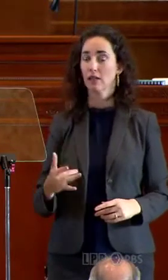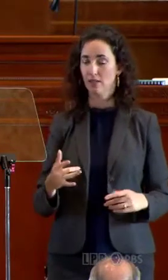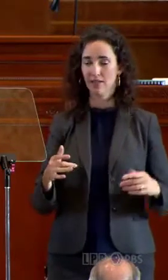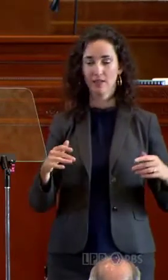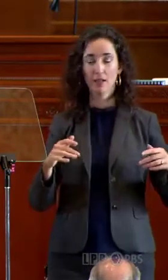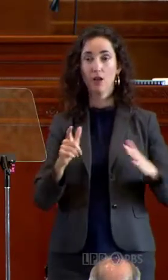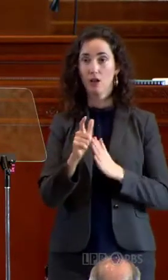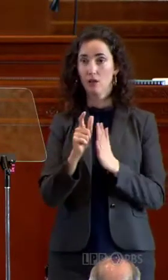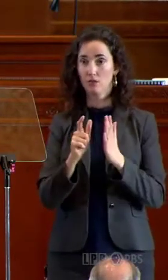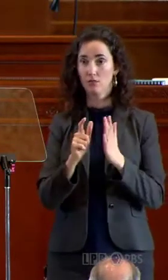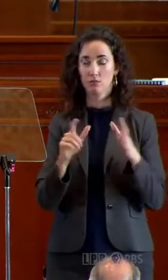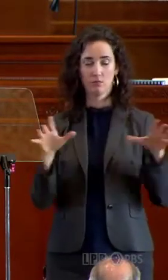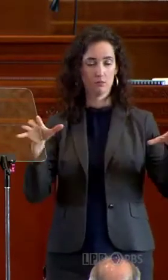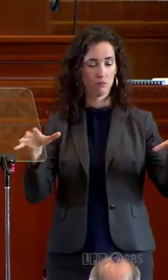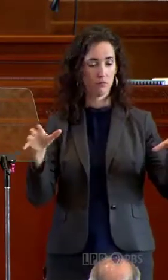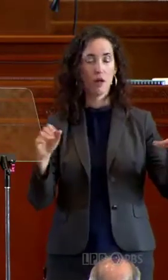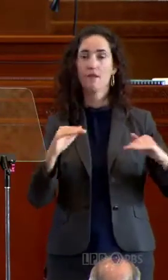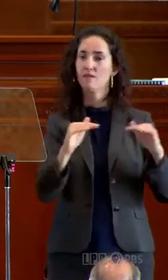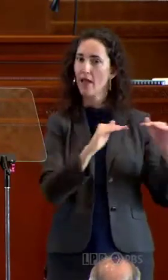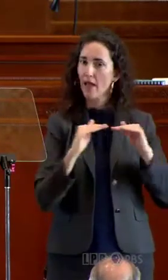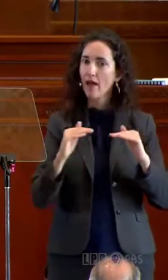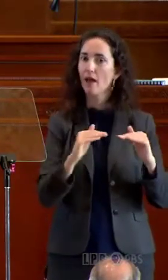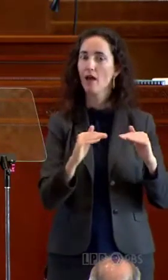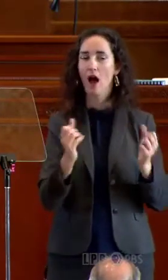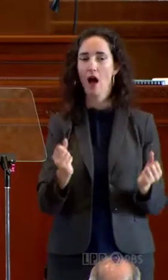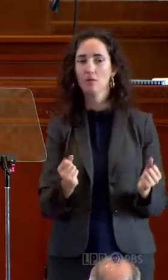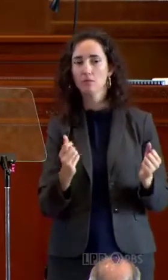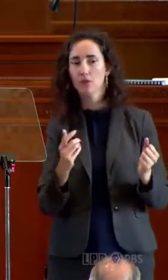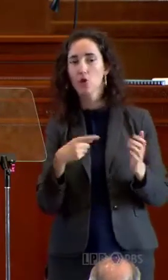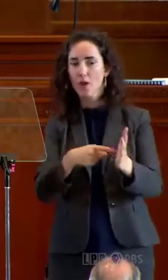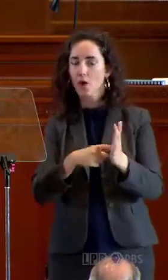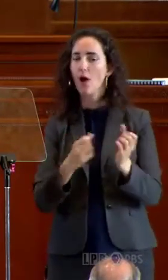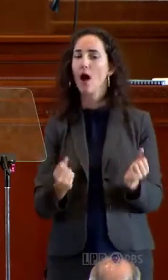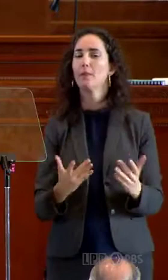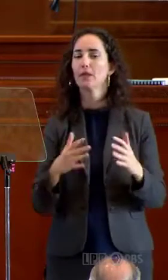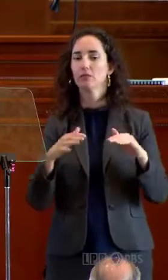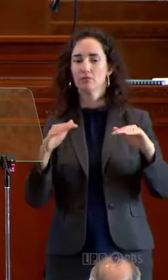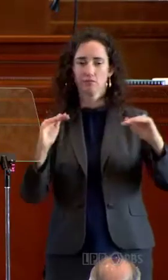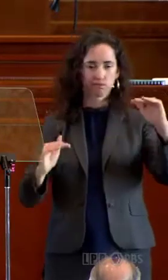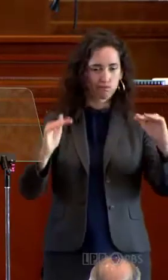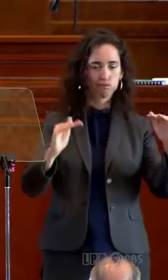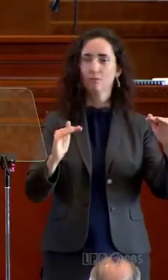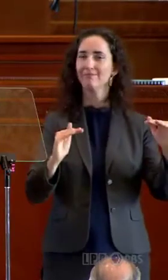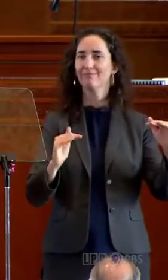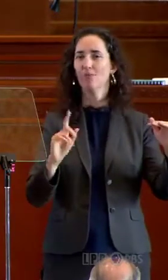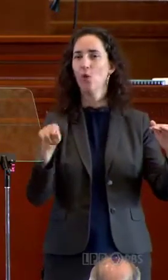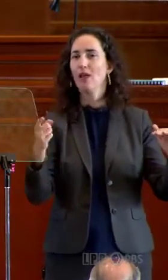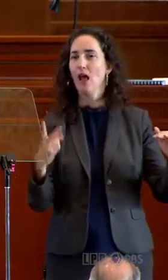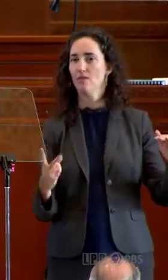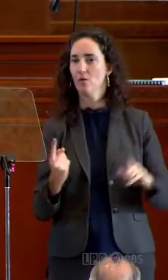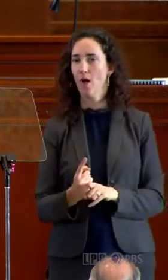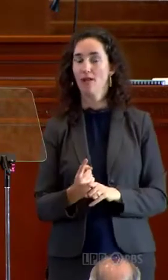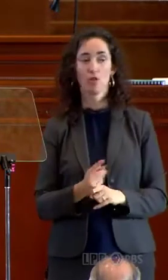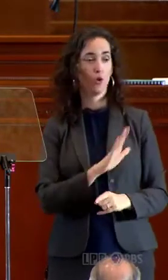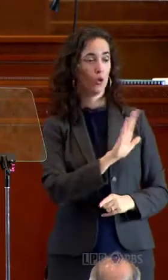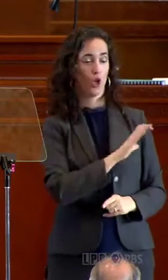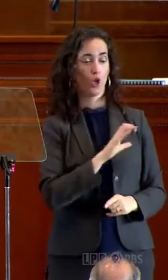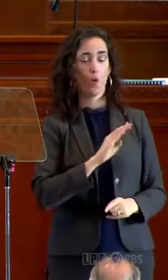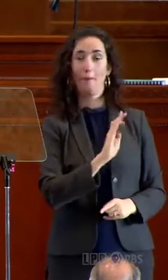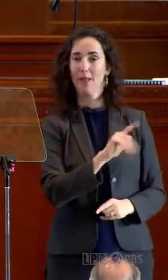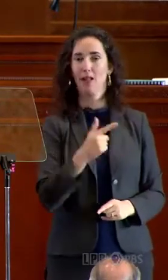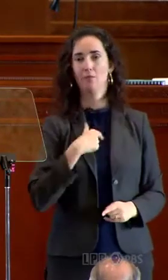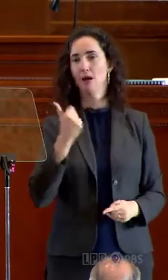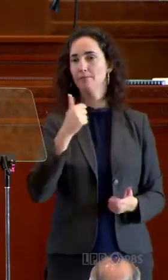districts as the law, basic fairness, and I believe basic math require. Therefore, as you know, I vetoed the congressional